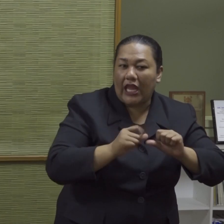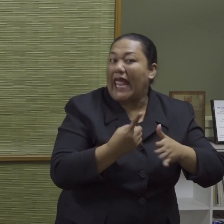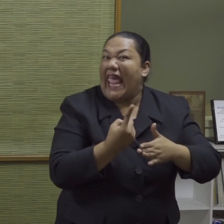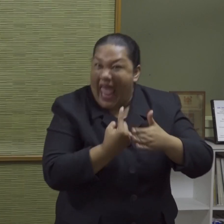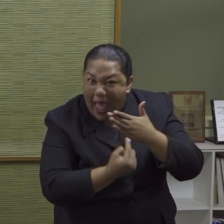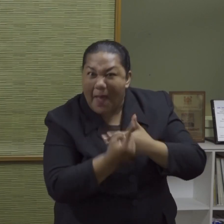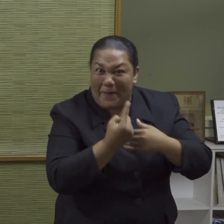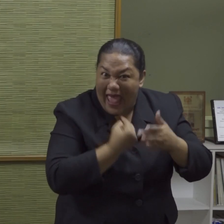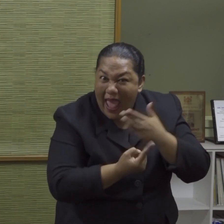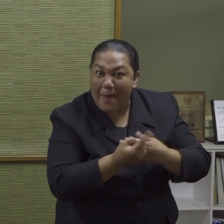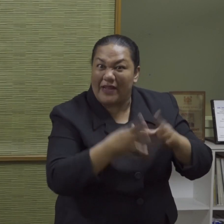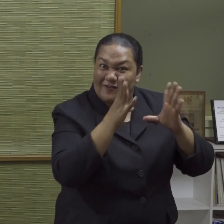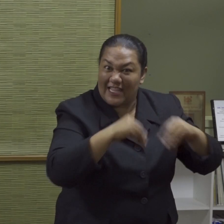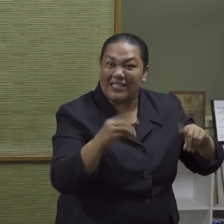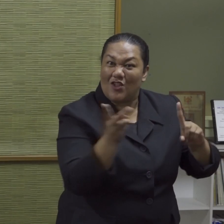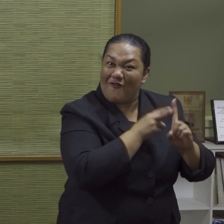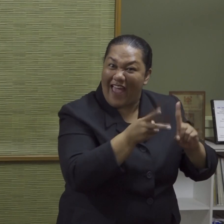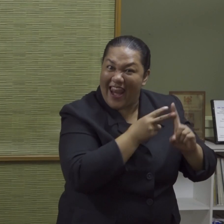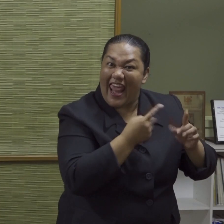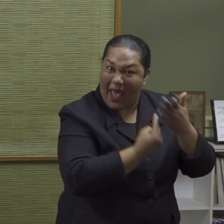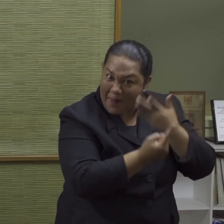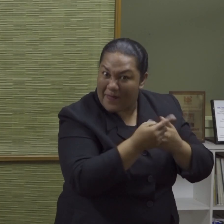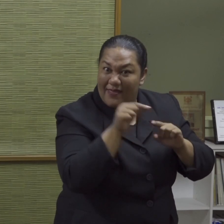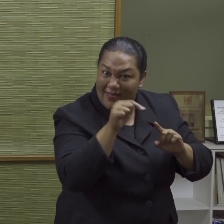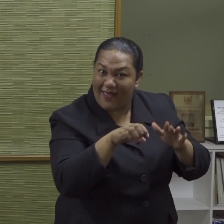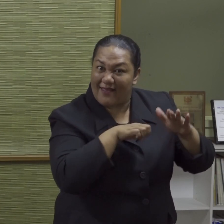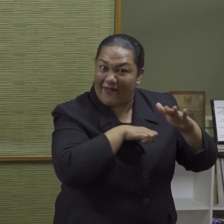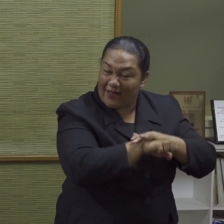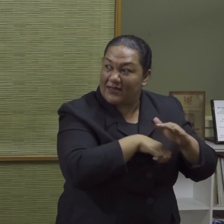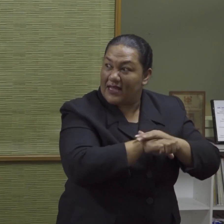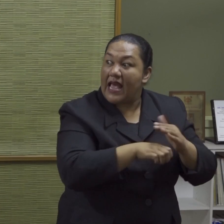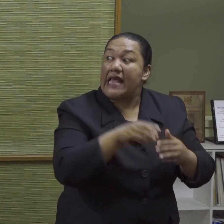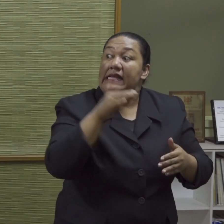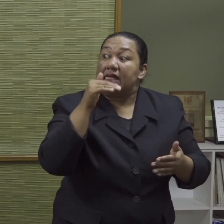possible incidents of sexual violence? Was an incident in Sanganga